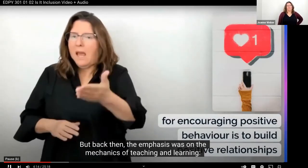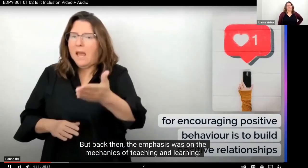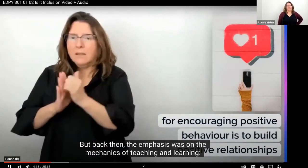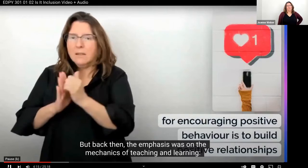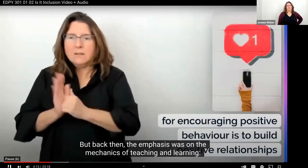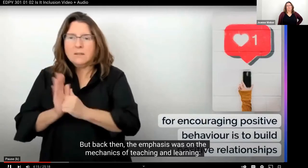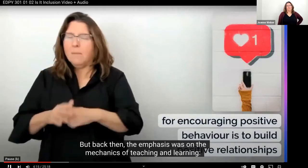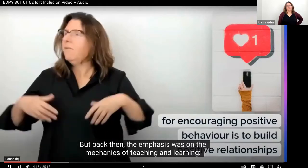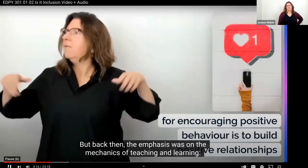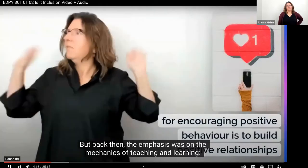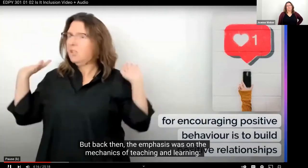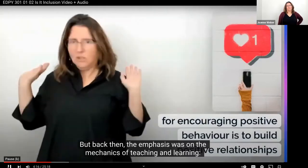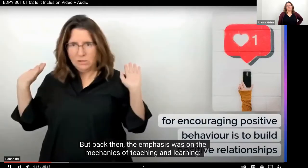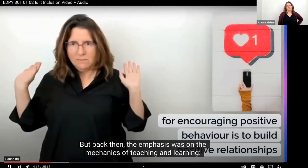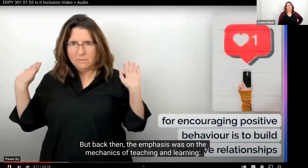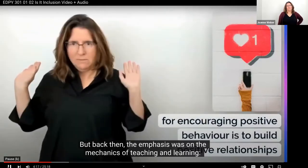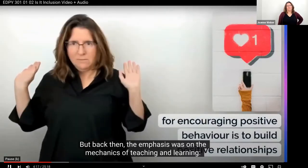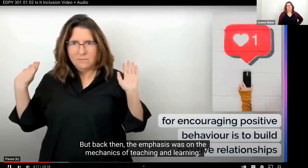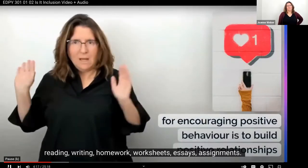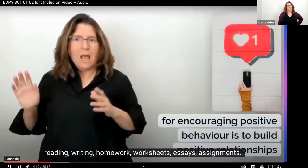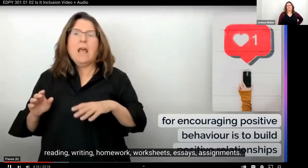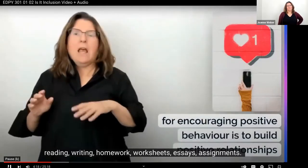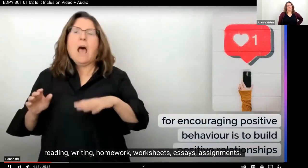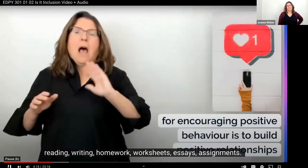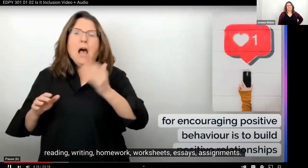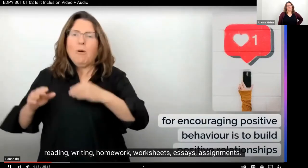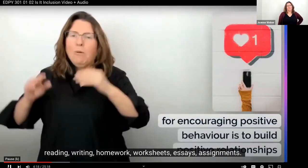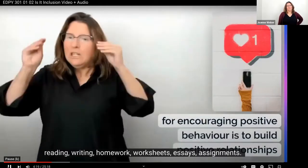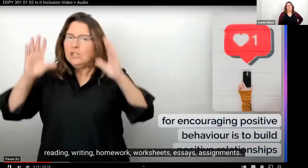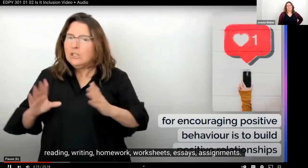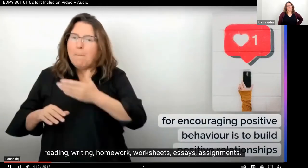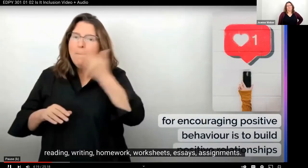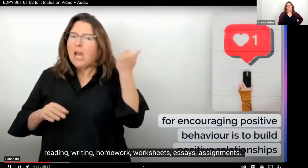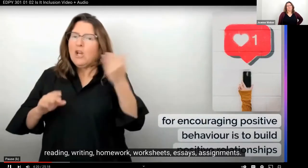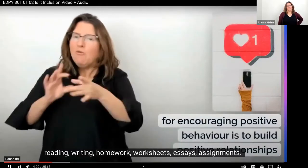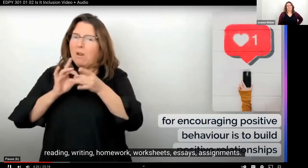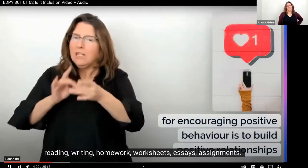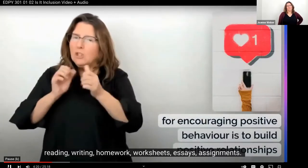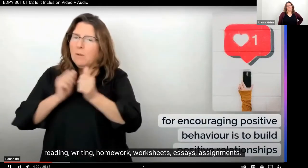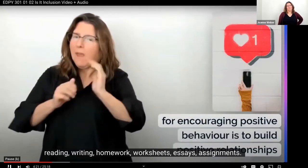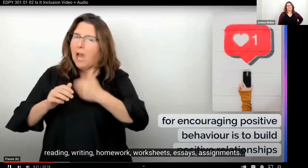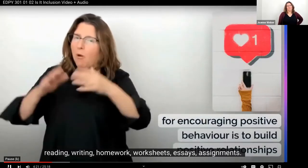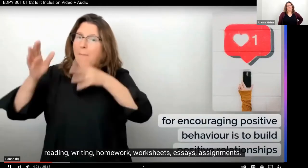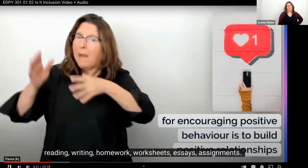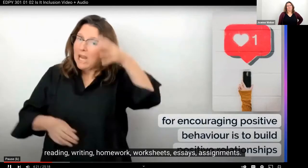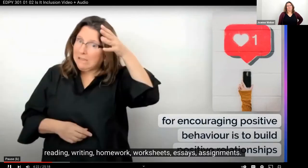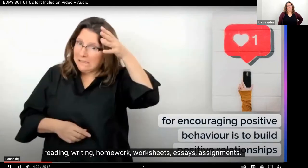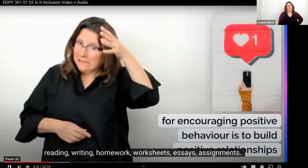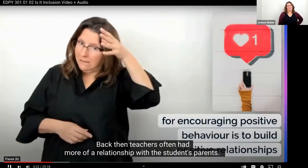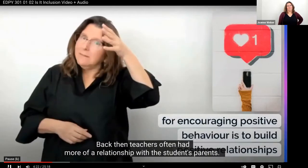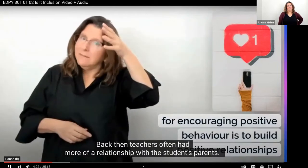on the mechanics of teaching and learning. Reading, writing, homework, worksheets, essays,